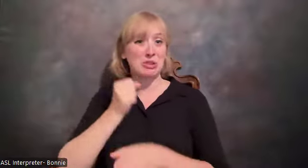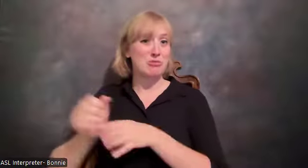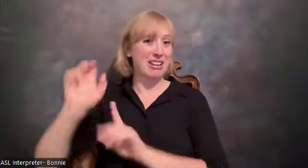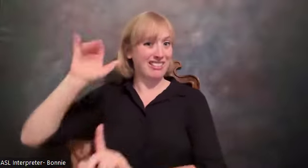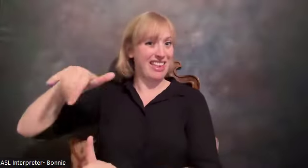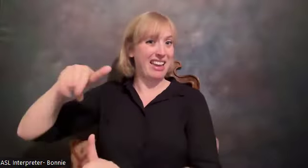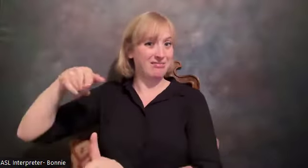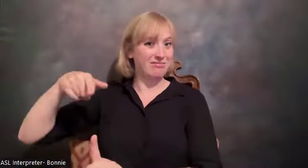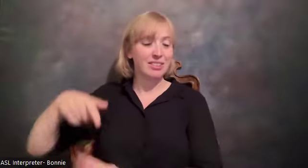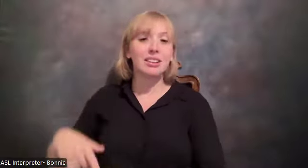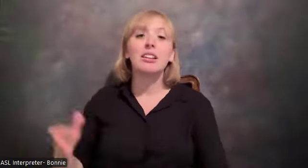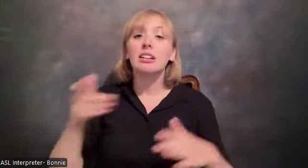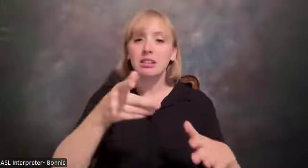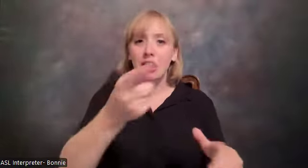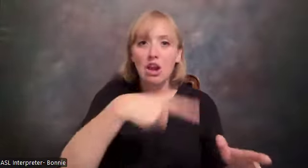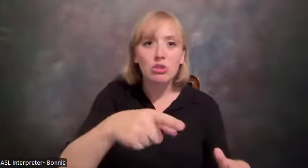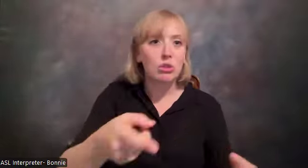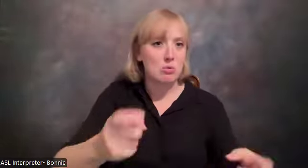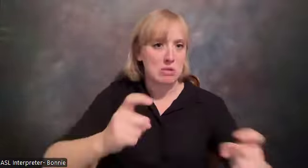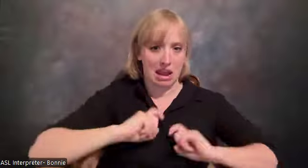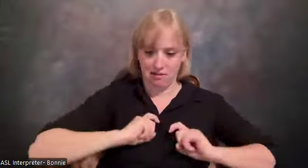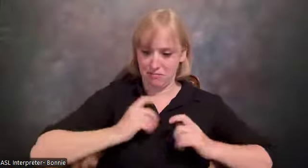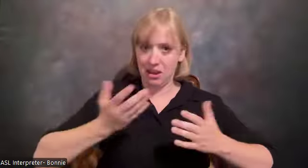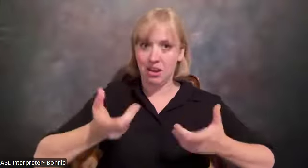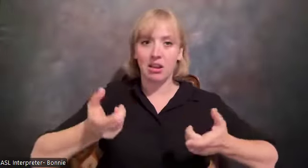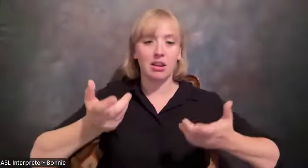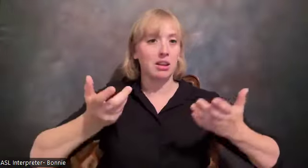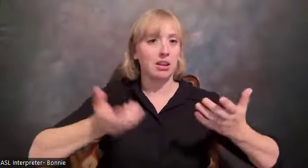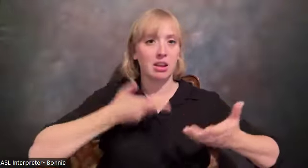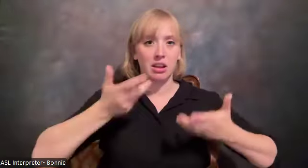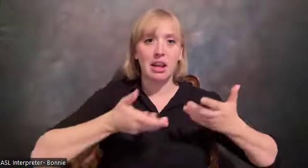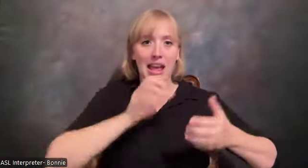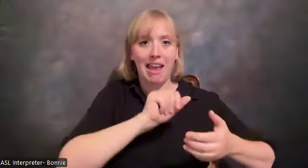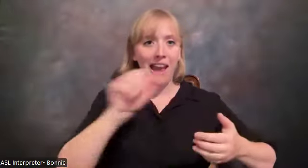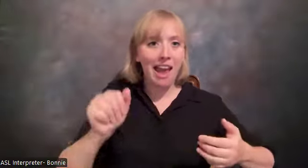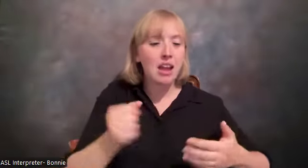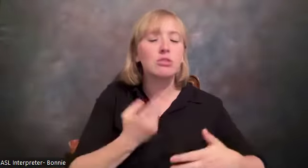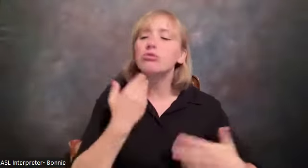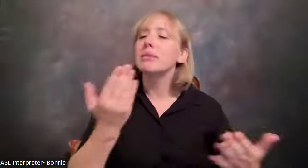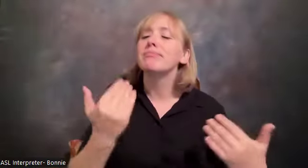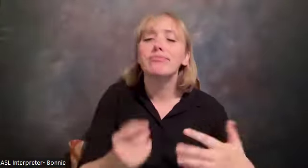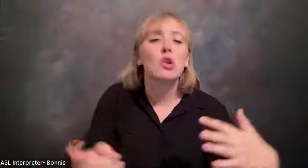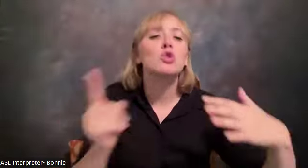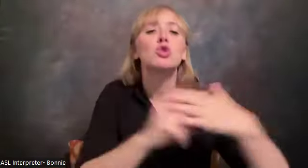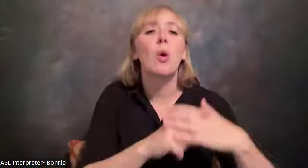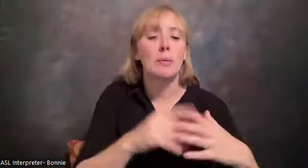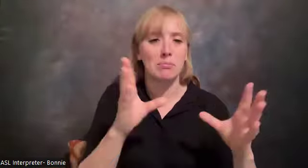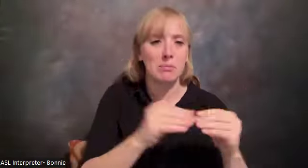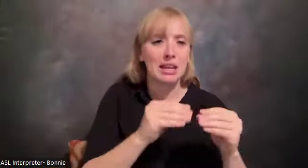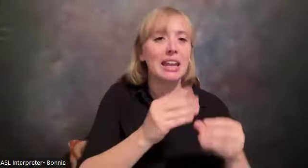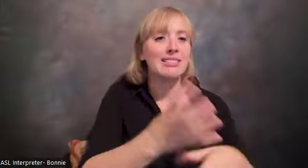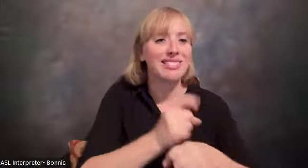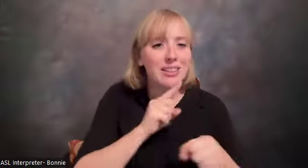Right? And yet you guys delivered this without me even knowing it. You just said, show up at meetings, get a commitment, get